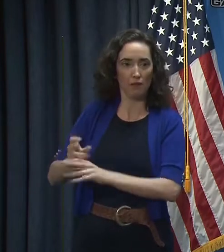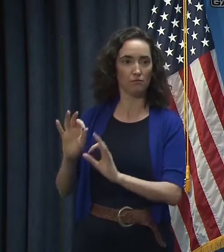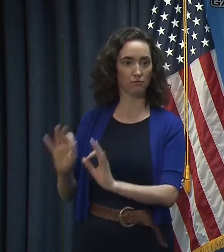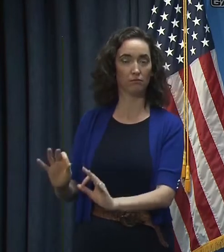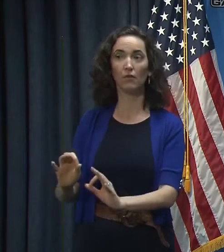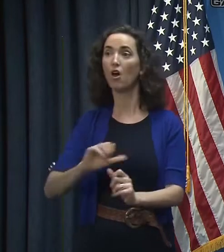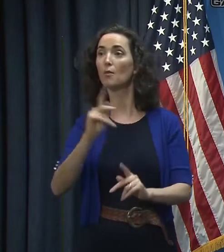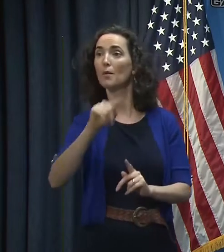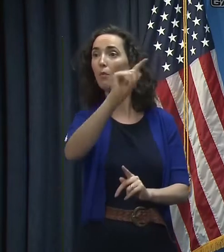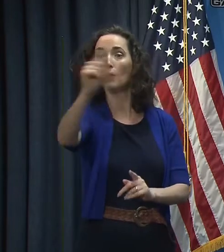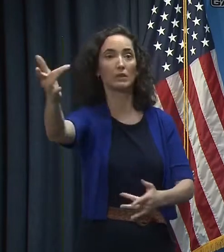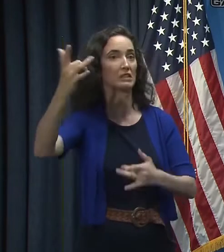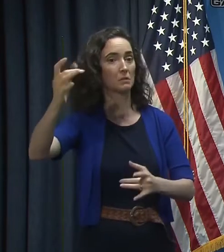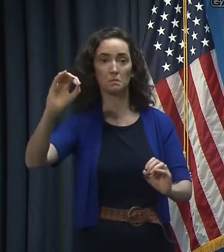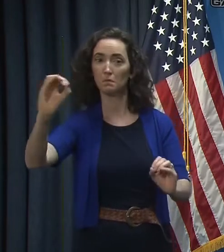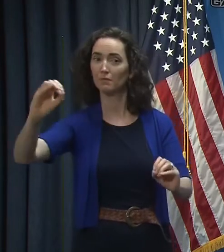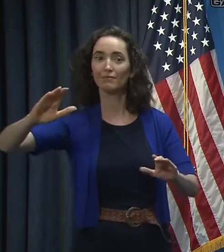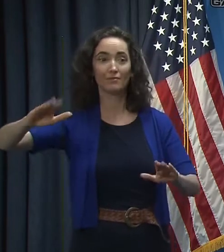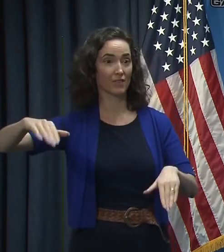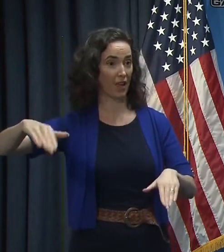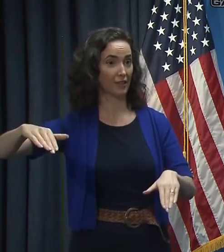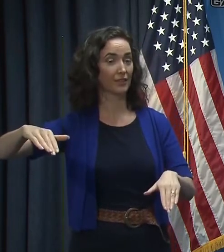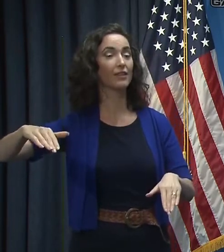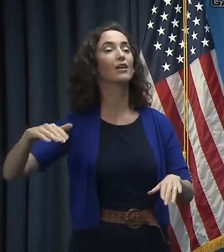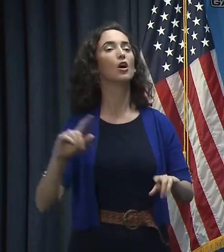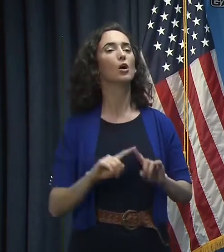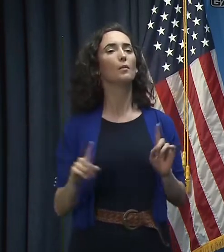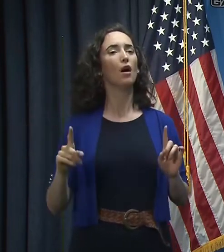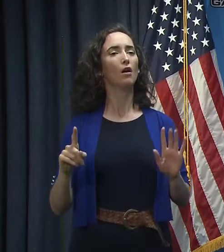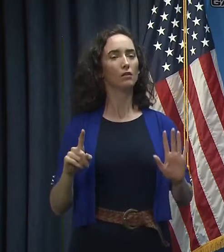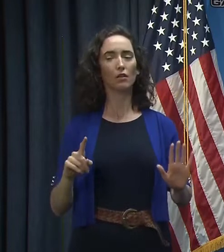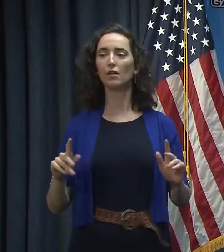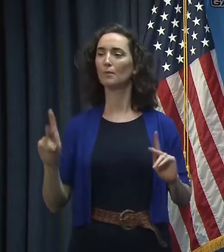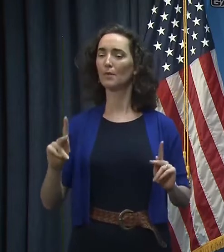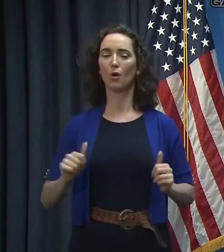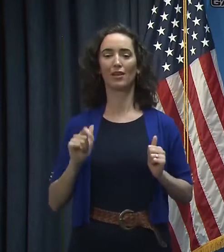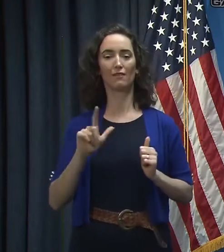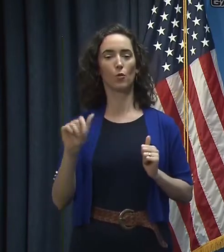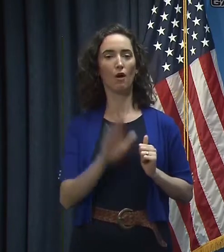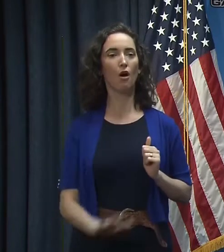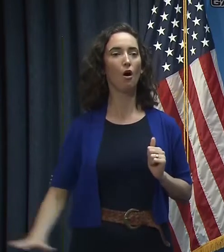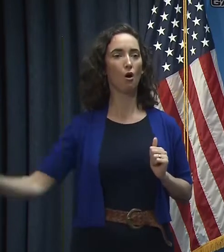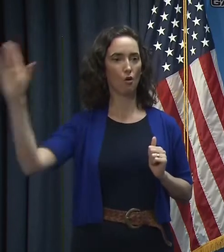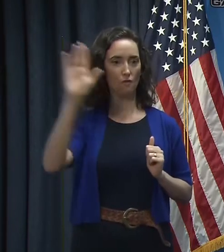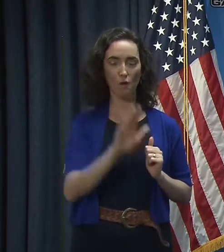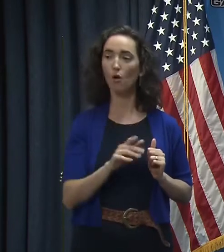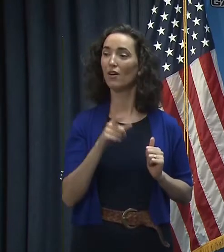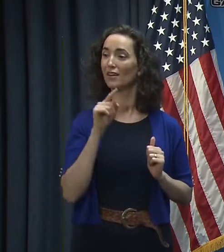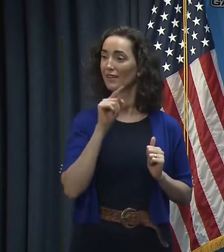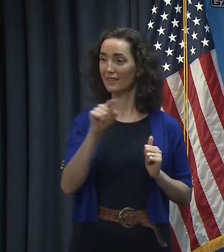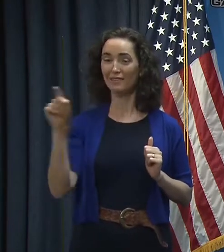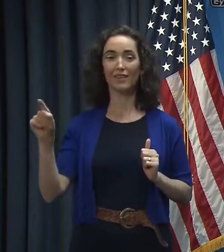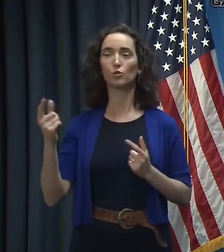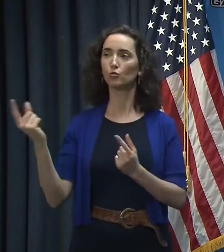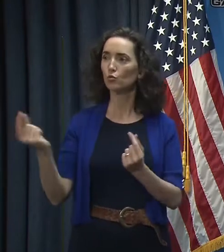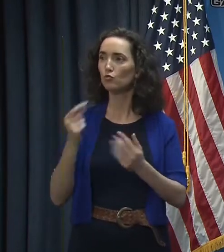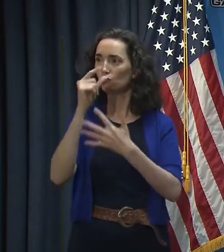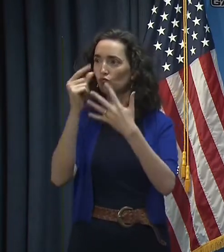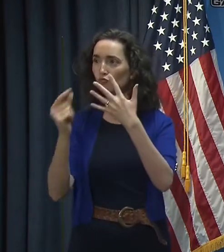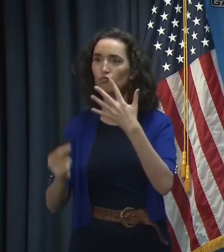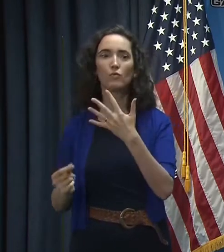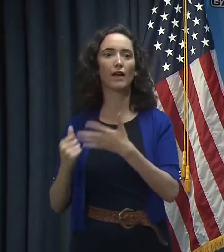get sick. But what we know is the actions that have been taken by Louisianans all across the state have literally saved